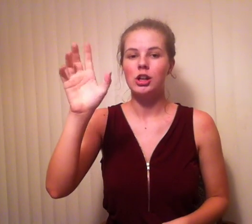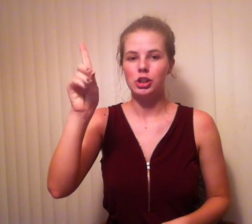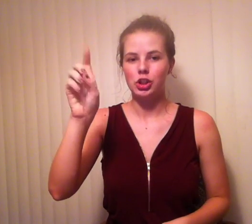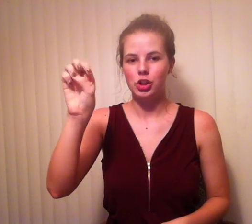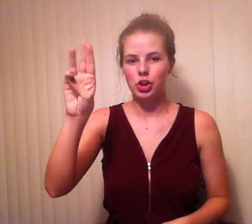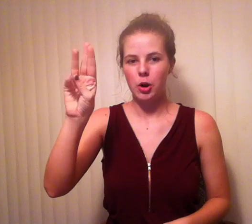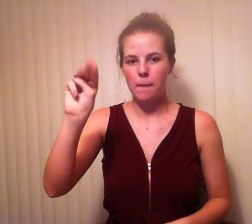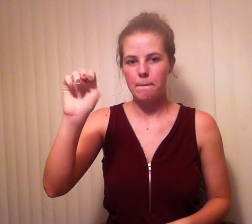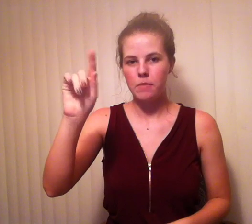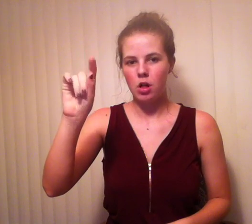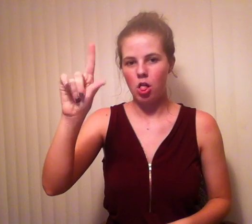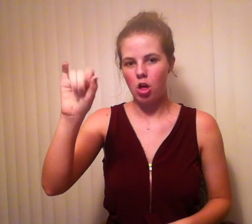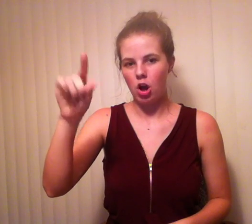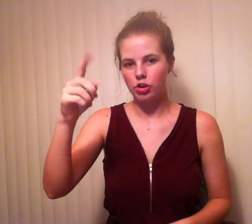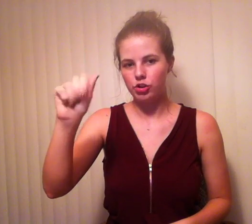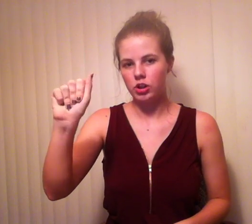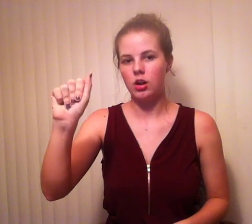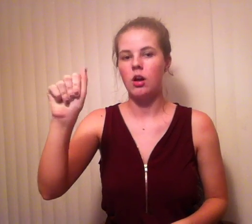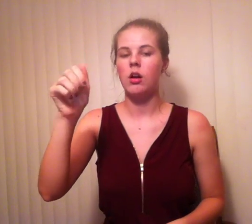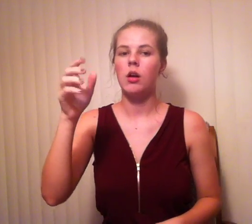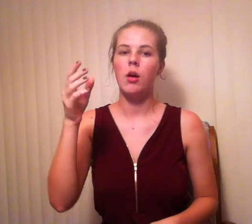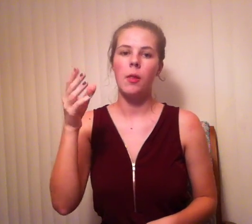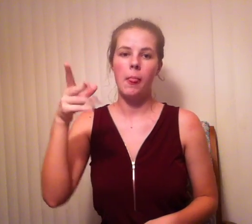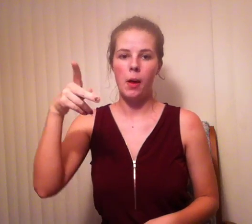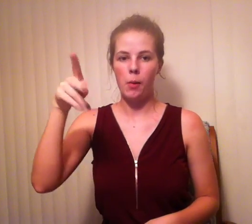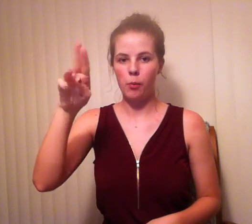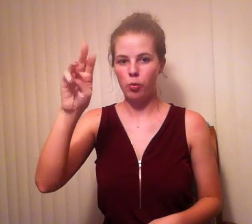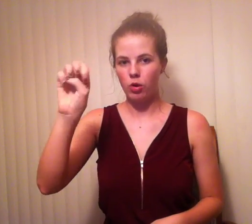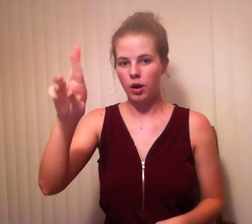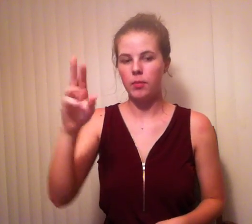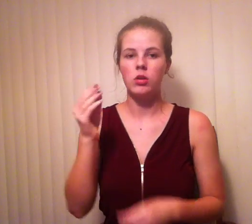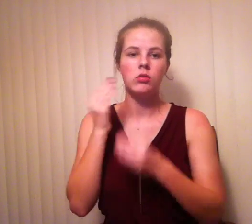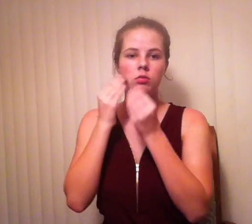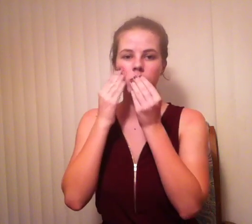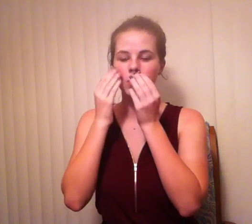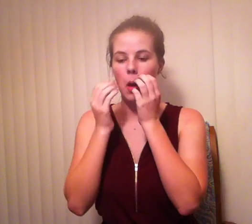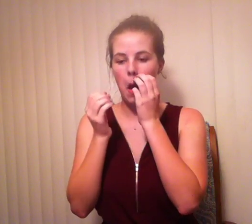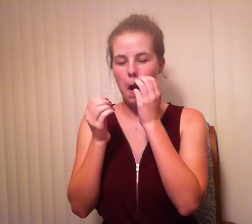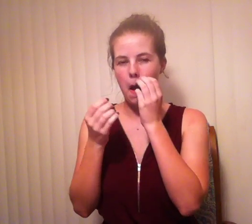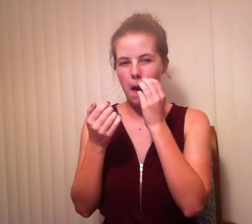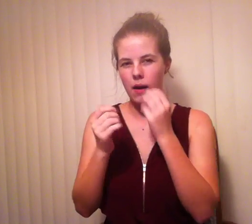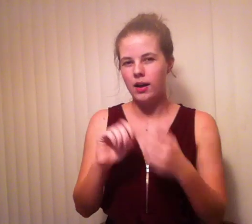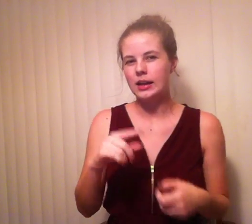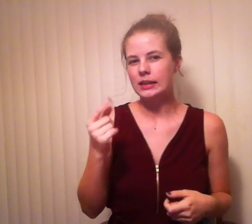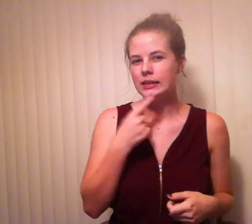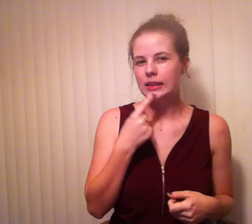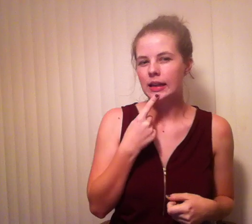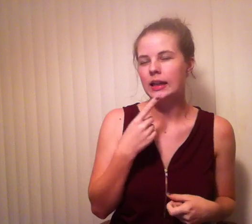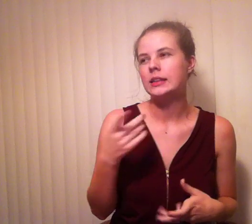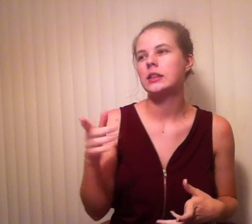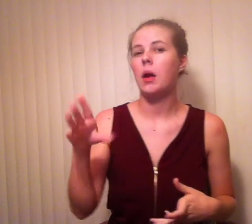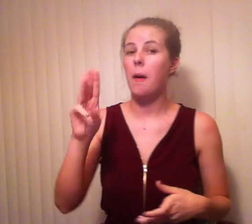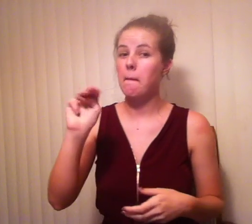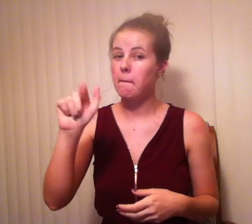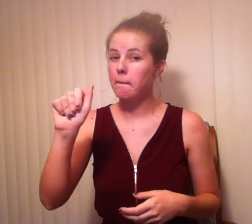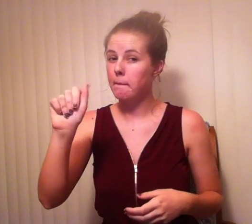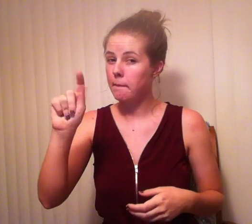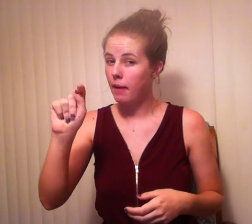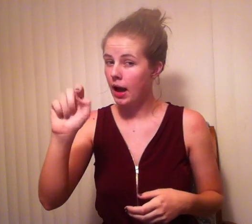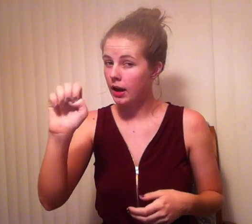pores and fine lines, but hydrate and create some sort of a luminous finish. I don't know how you can mattify against oil, but also